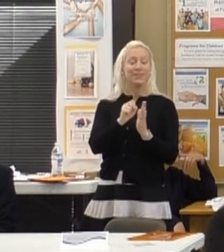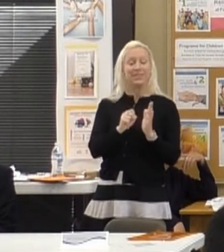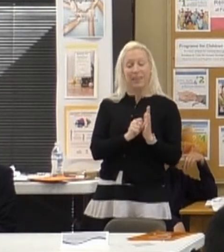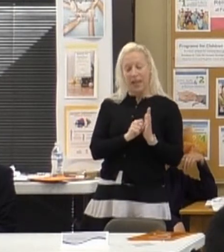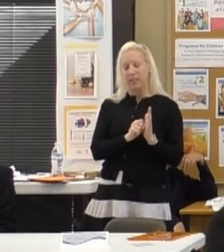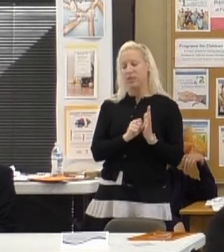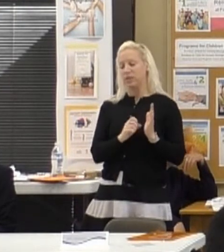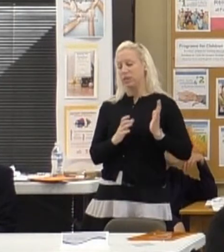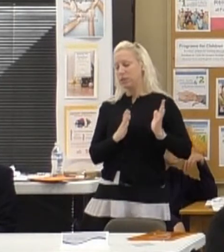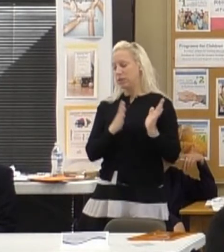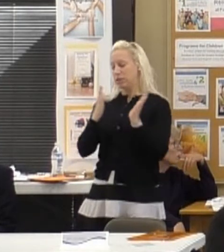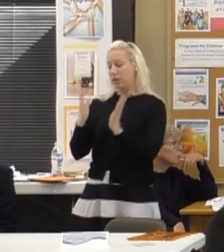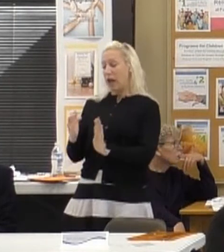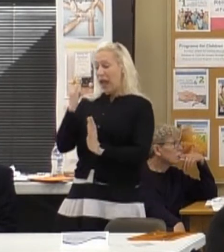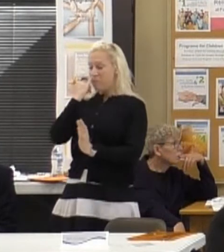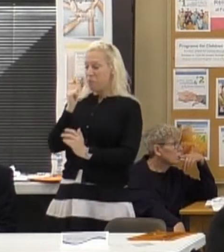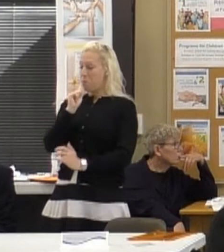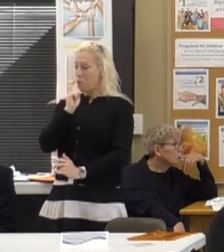individual.